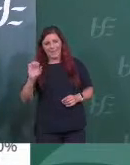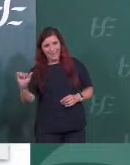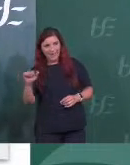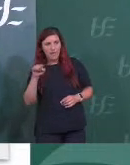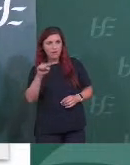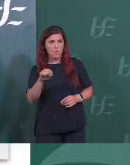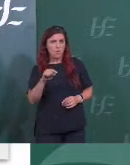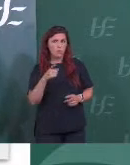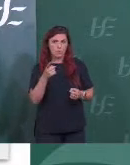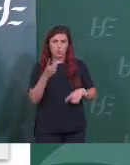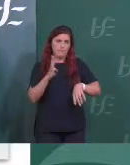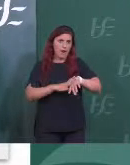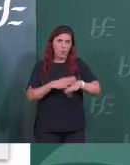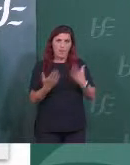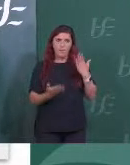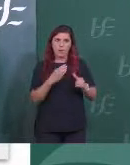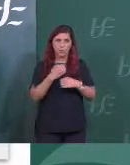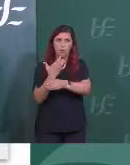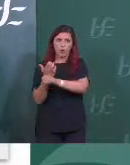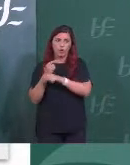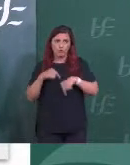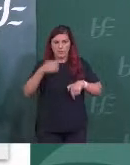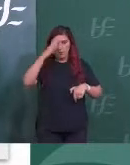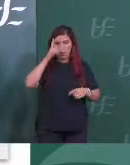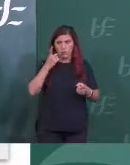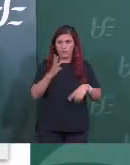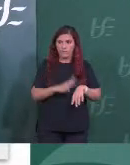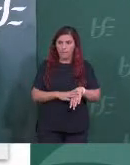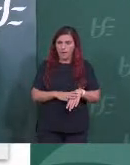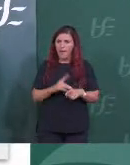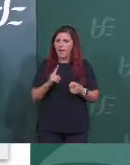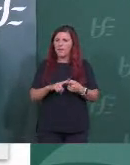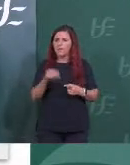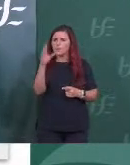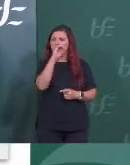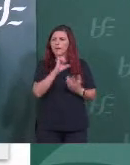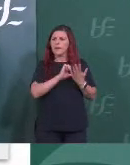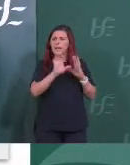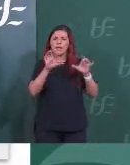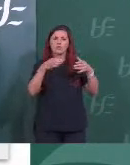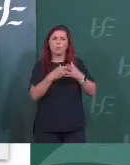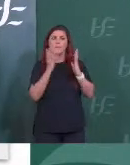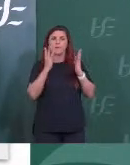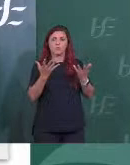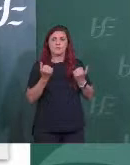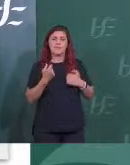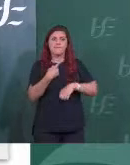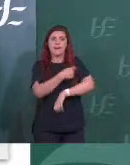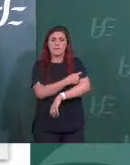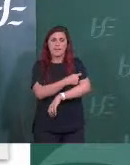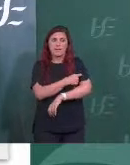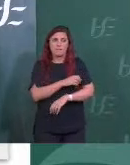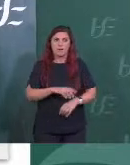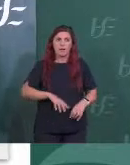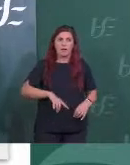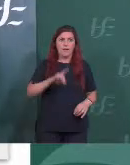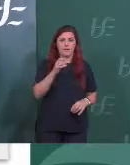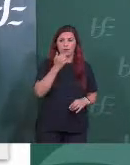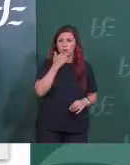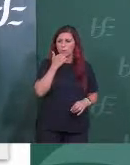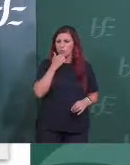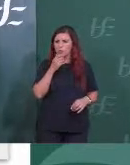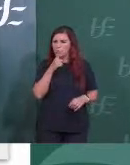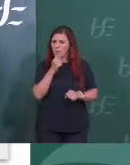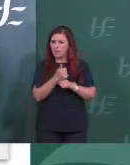countries. You've heard about the percentage of age groups that have been vaccinated, which remain really, really high. I'll touch on the